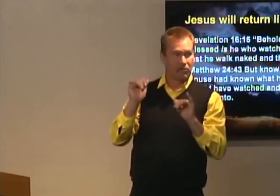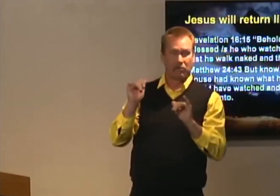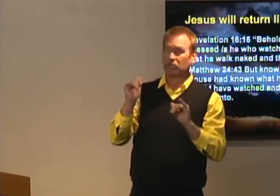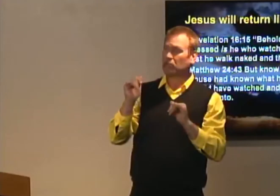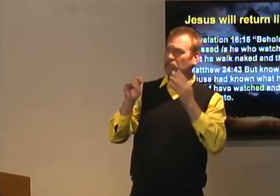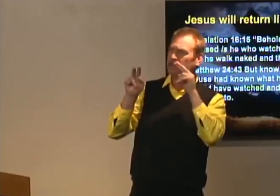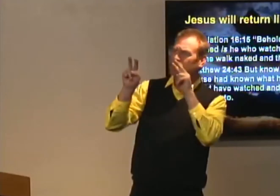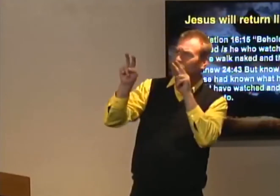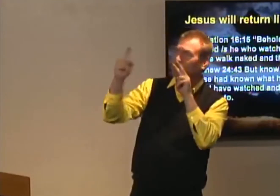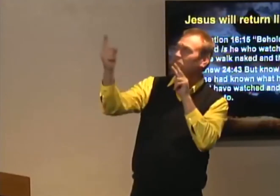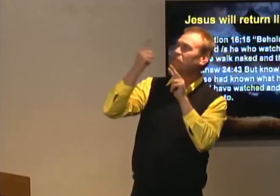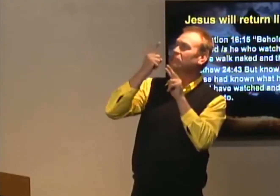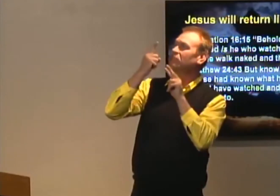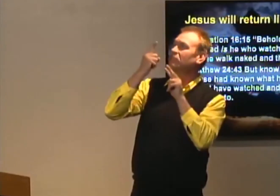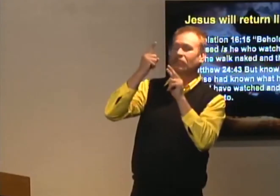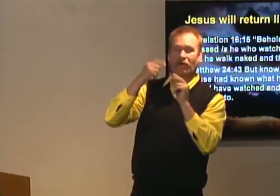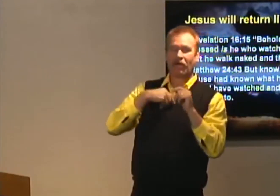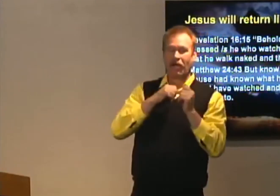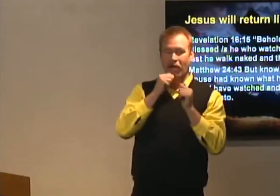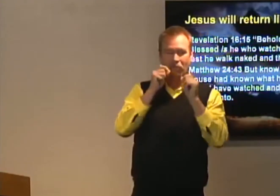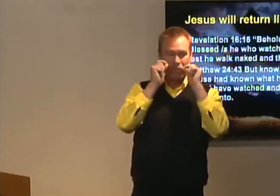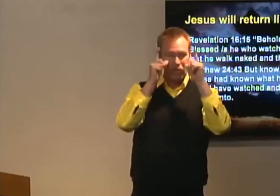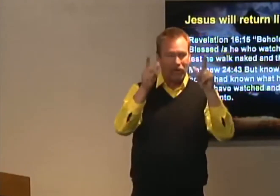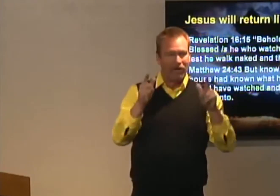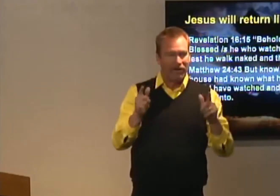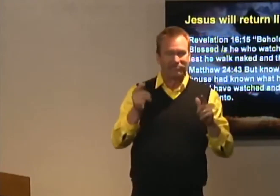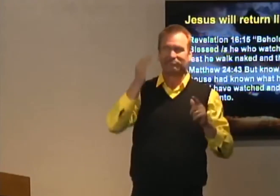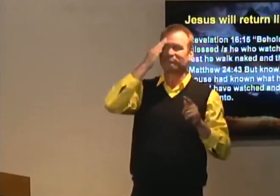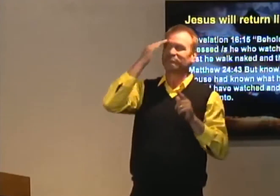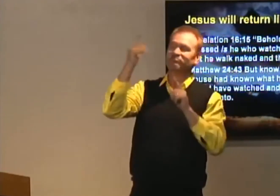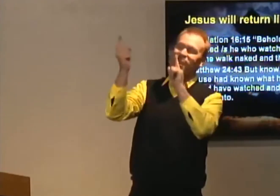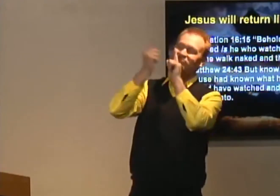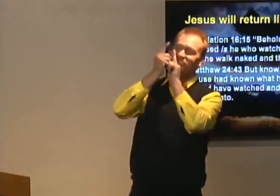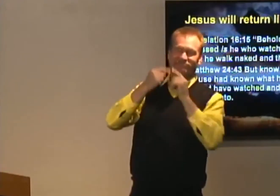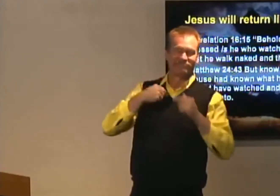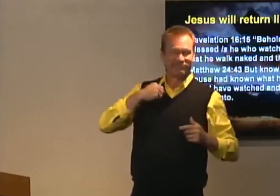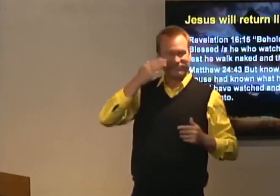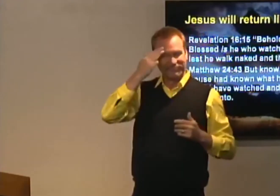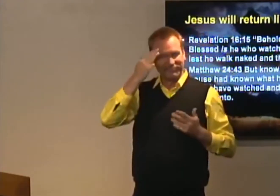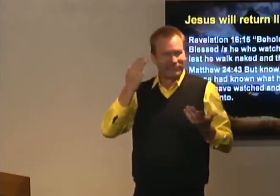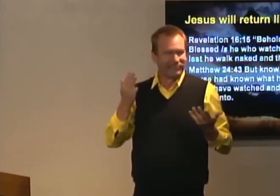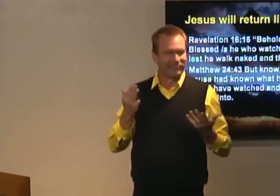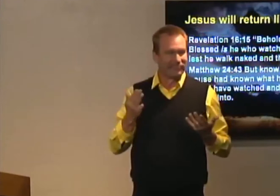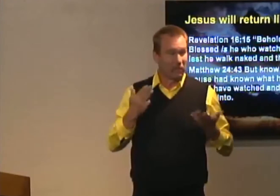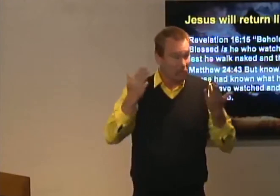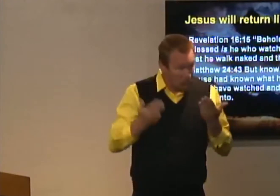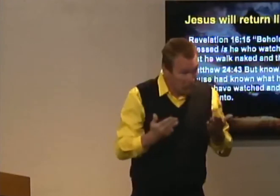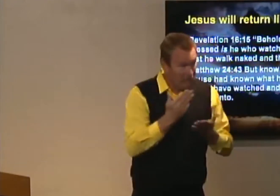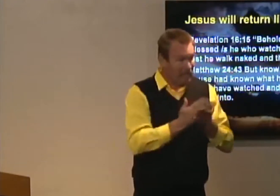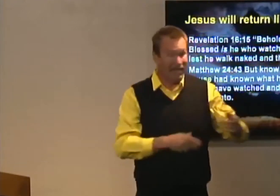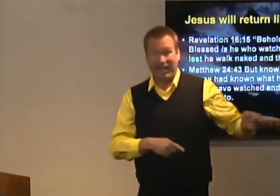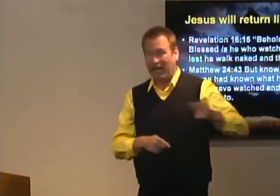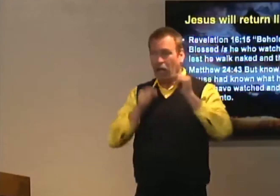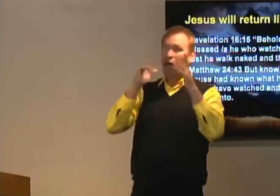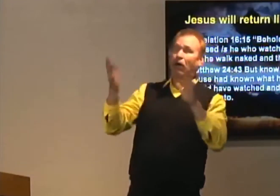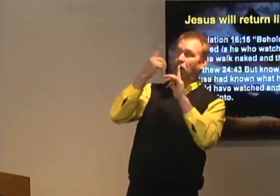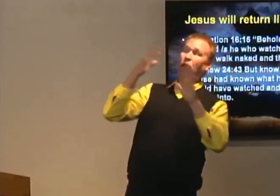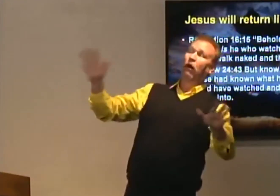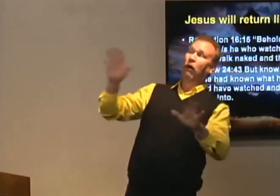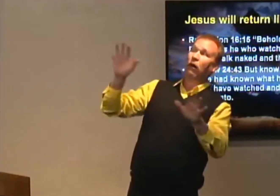So that's the same thing with the coming of Christ. You know, it's going to be a surprise. We don't know when it's going to happen. You